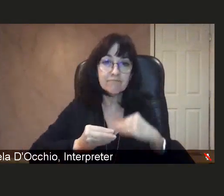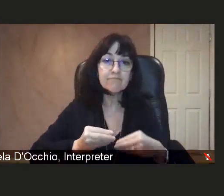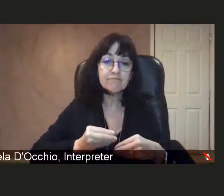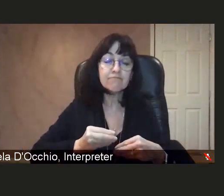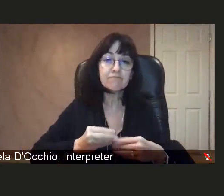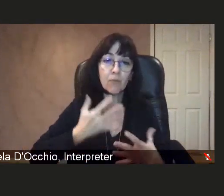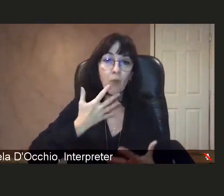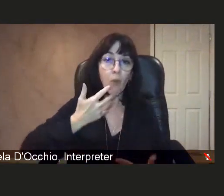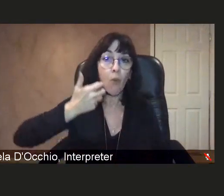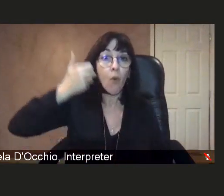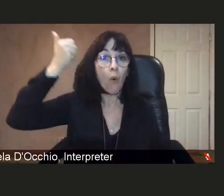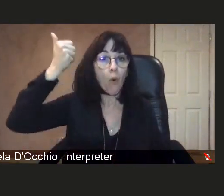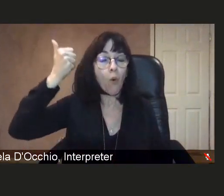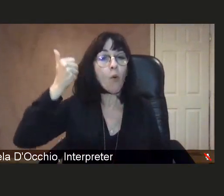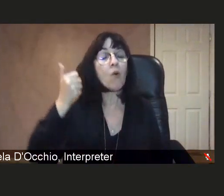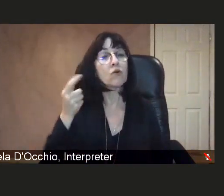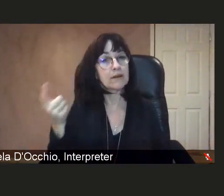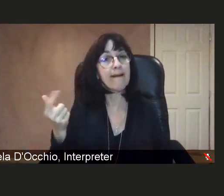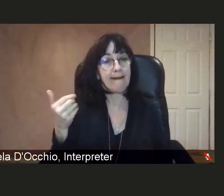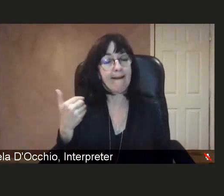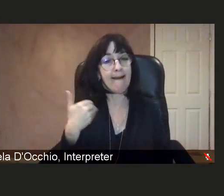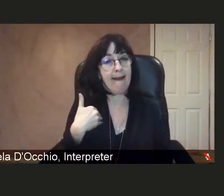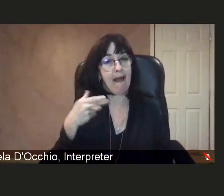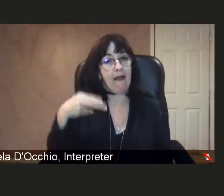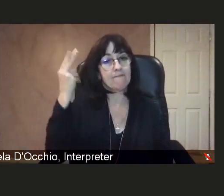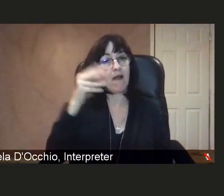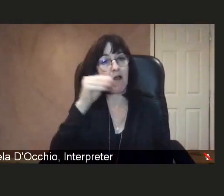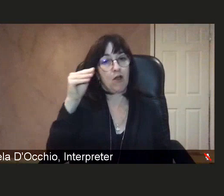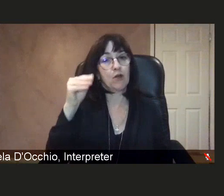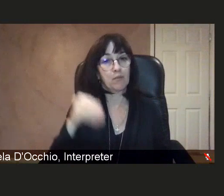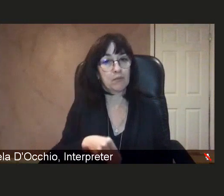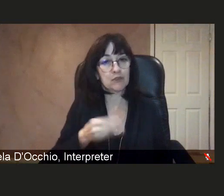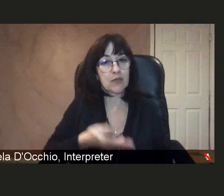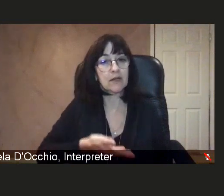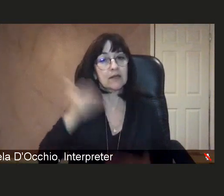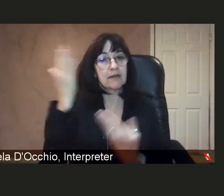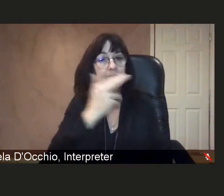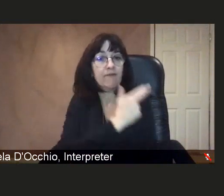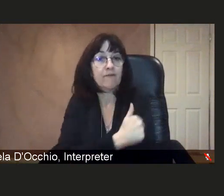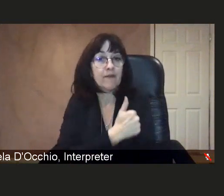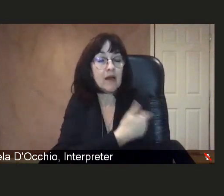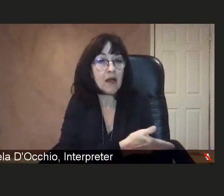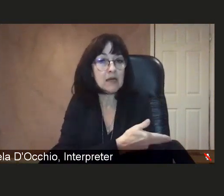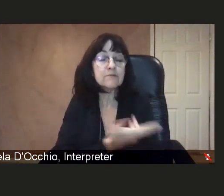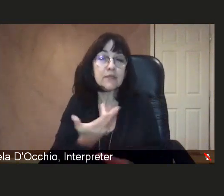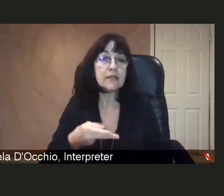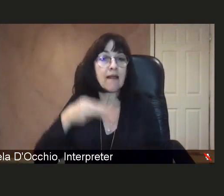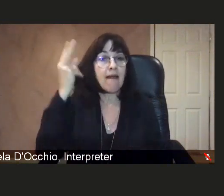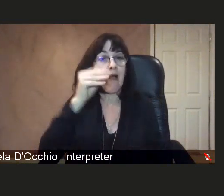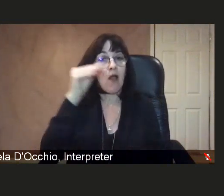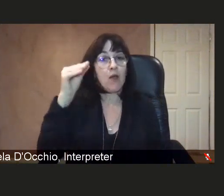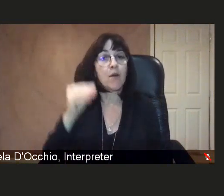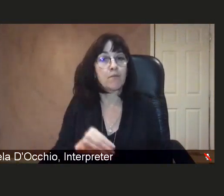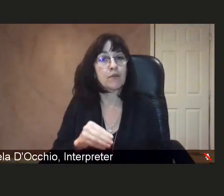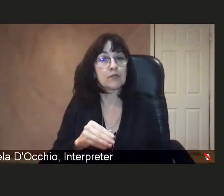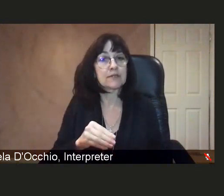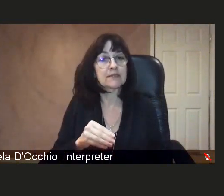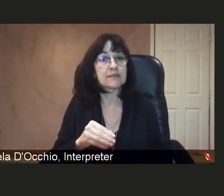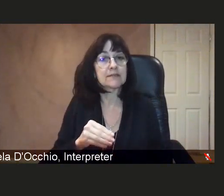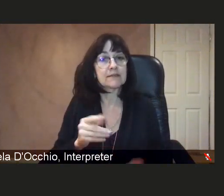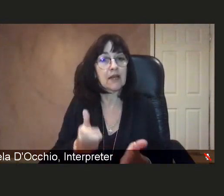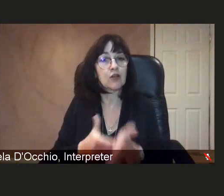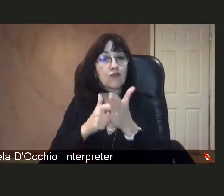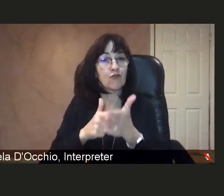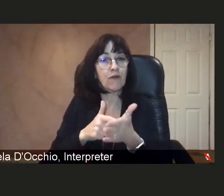hospitalized. And then if they are hospitalized, they have a greater chance of requiring the ICU or critical care. And then they do have a